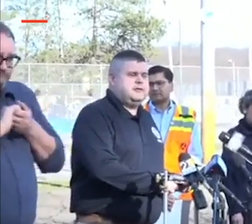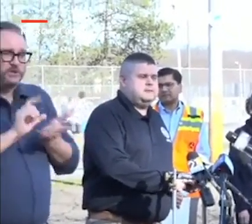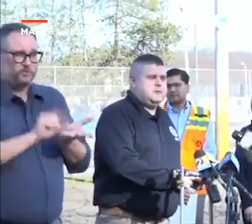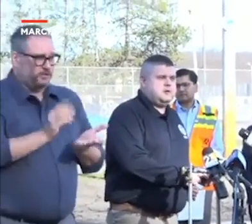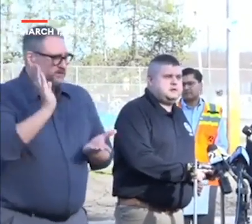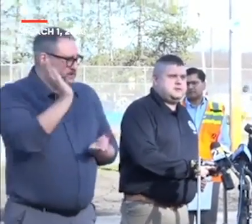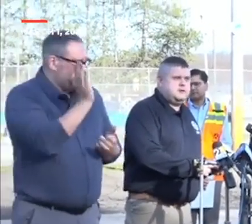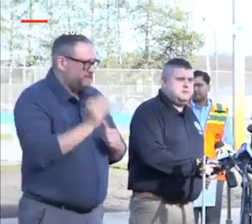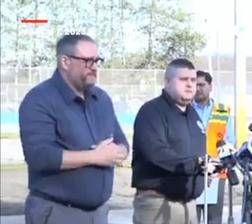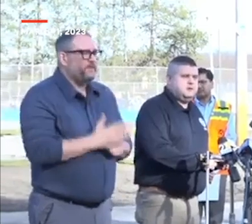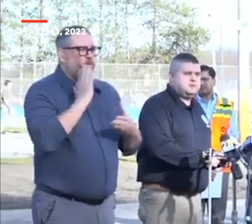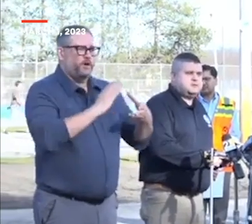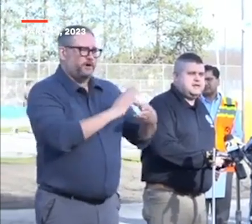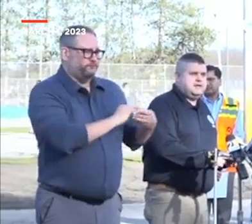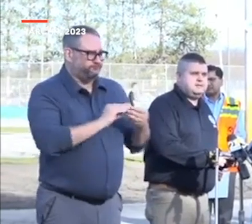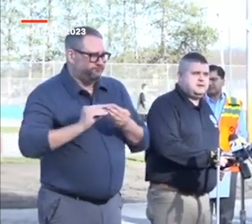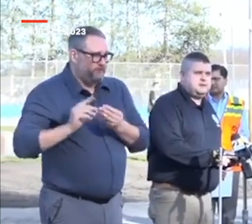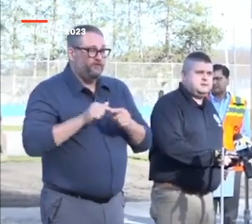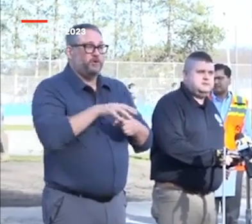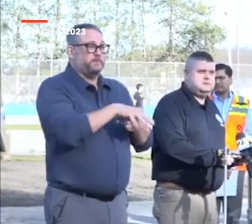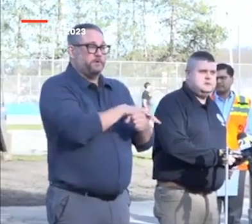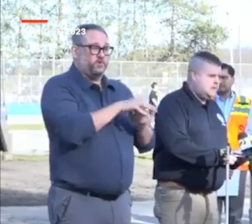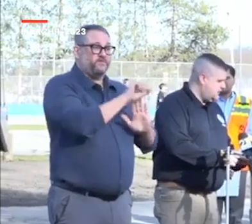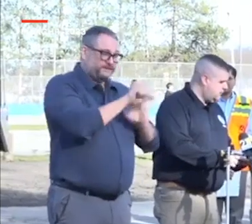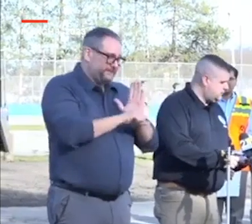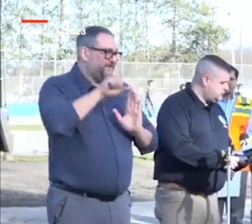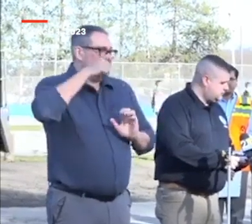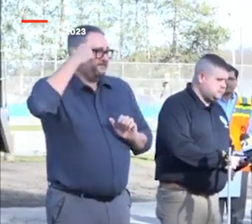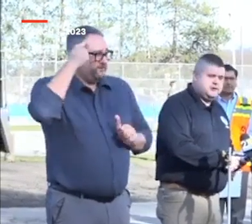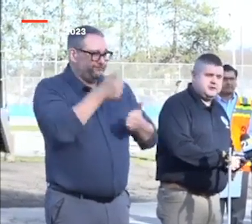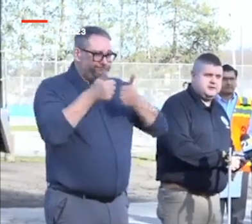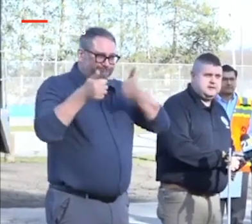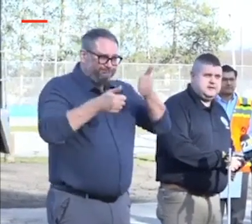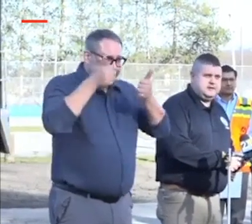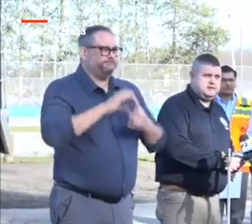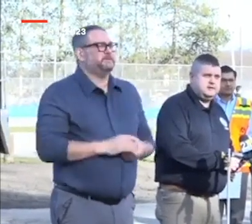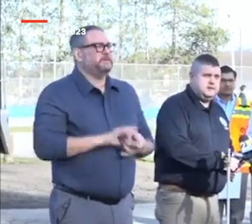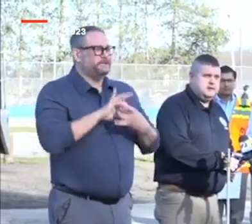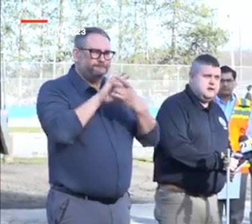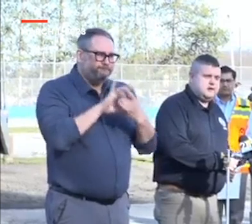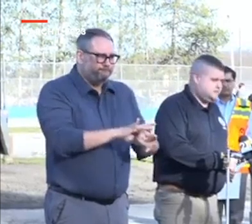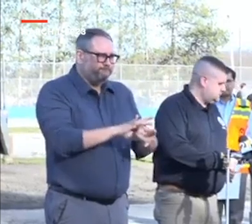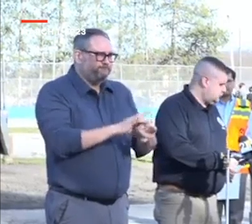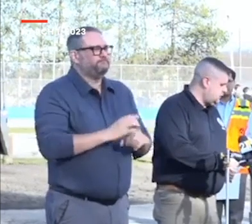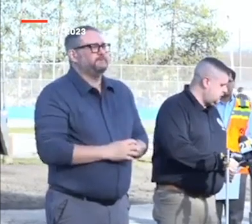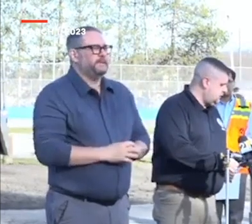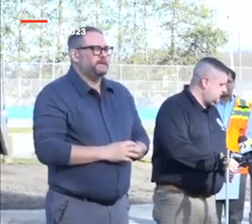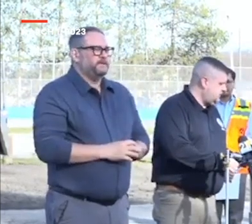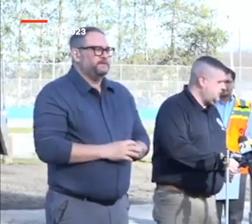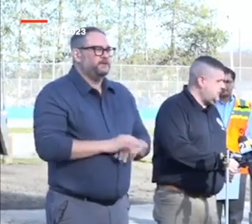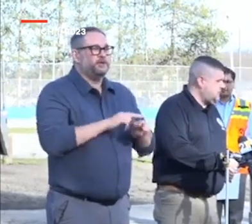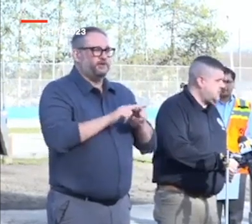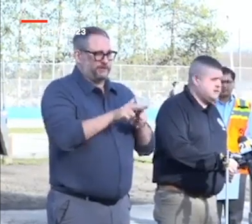where we'll get remarks from local, state, and federal officials regarding the train